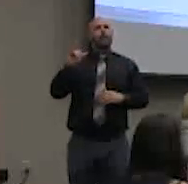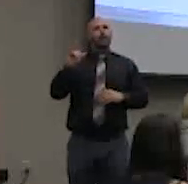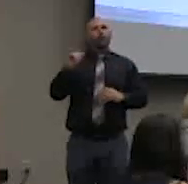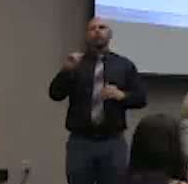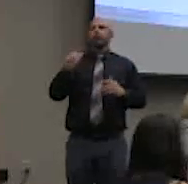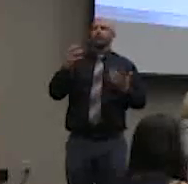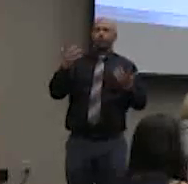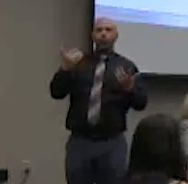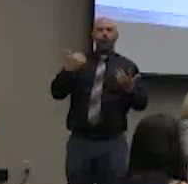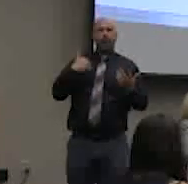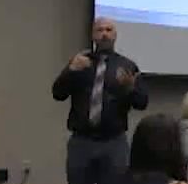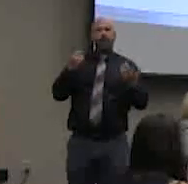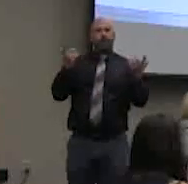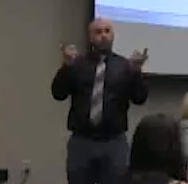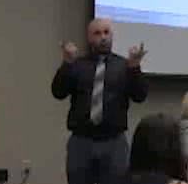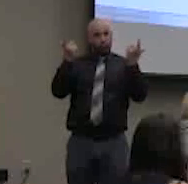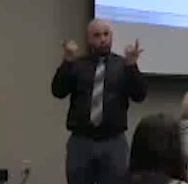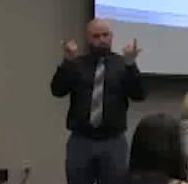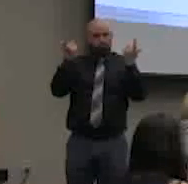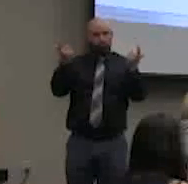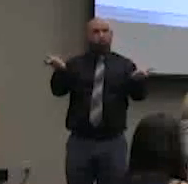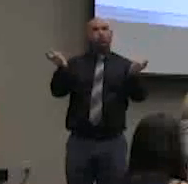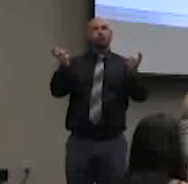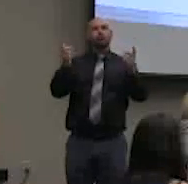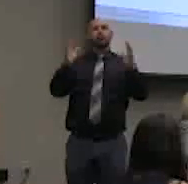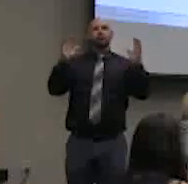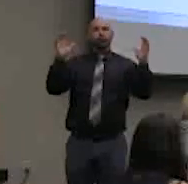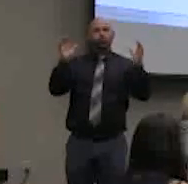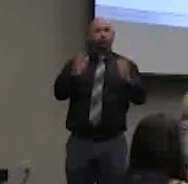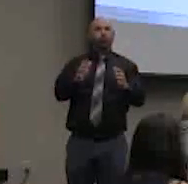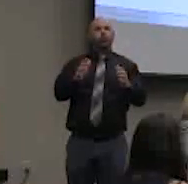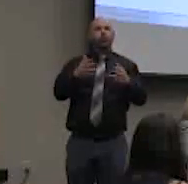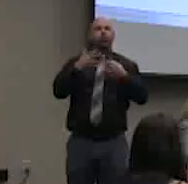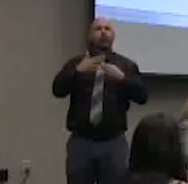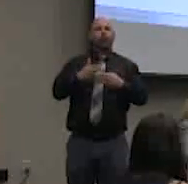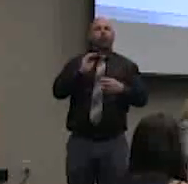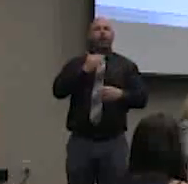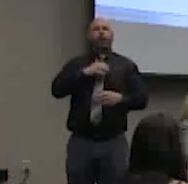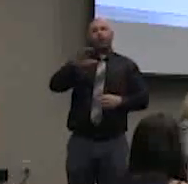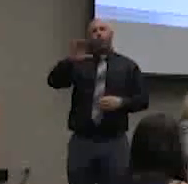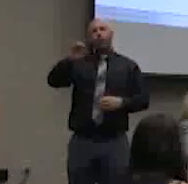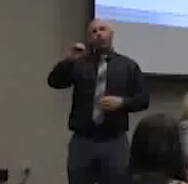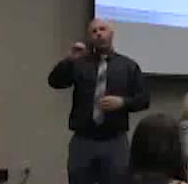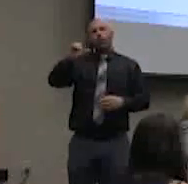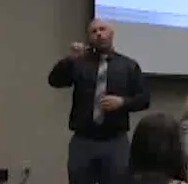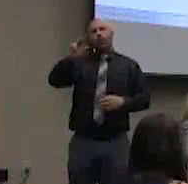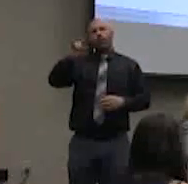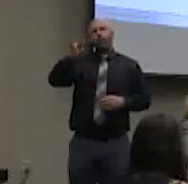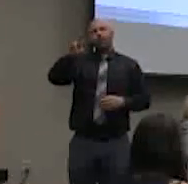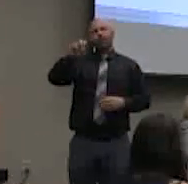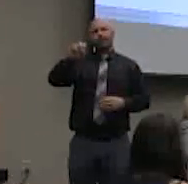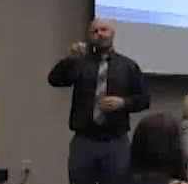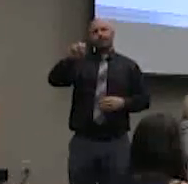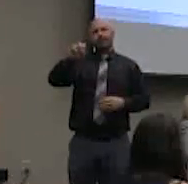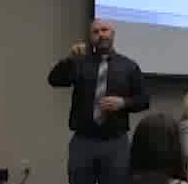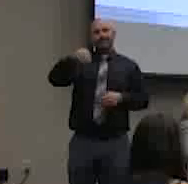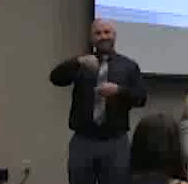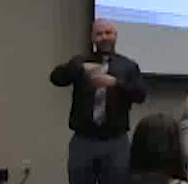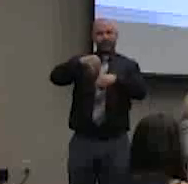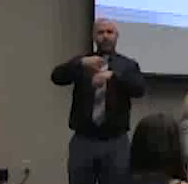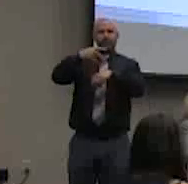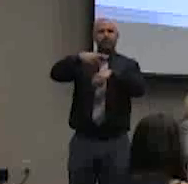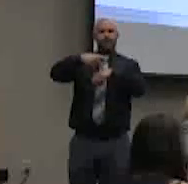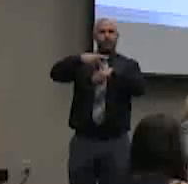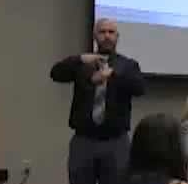huge, wonderful group we call our collaborative, our early childhood collaborative in Jefferson, and we've been